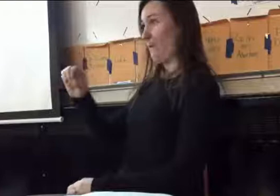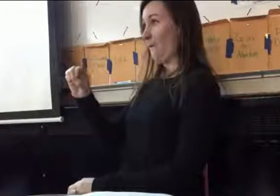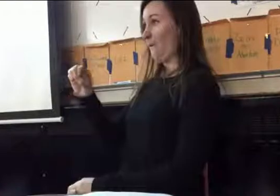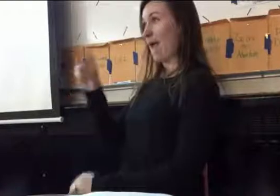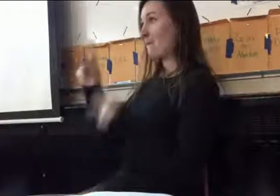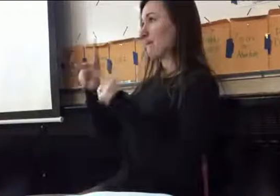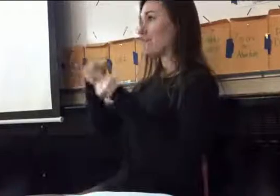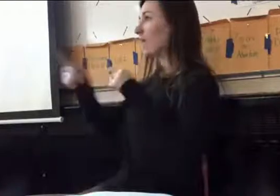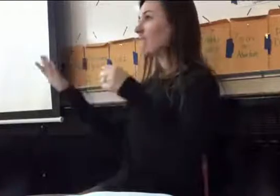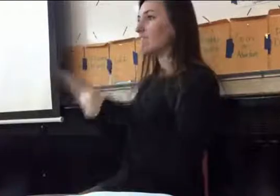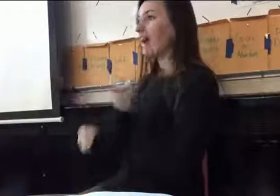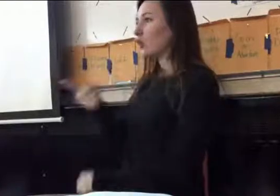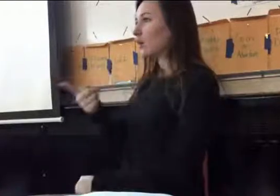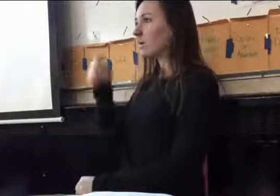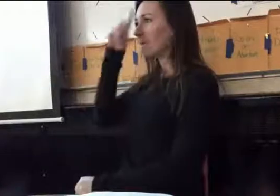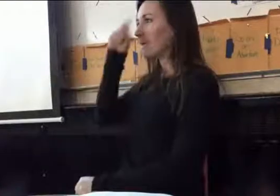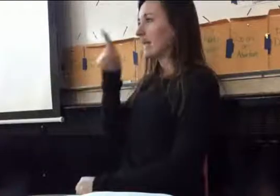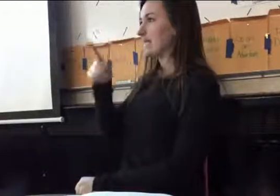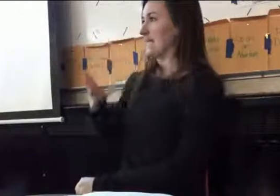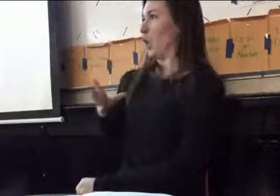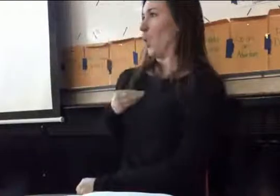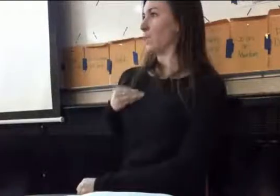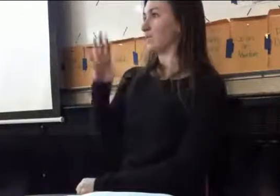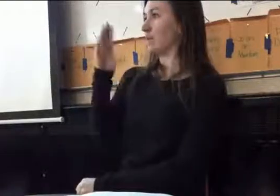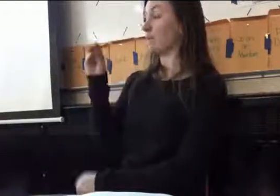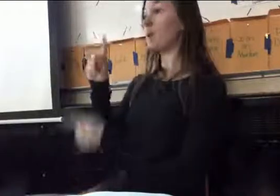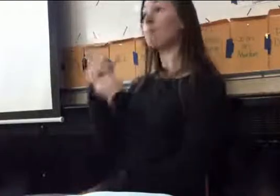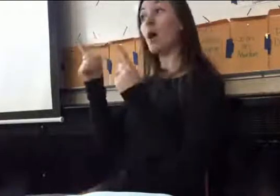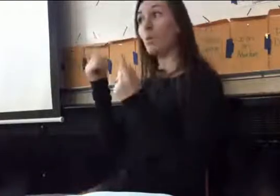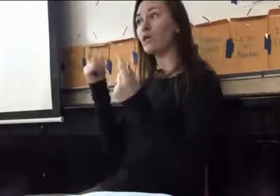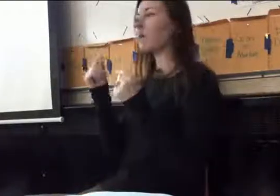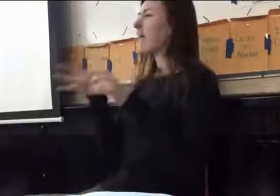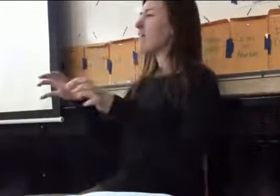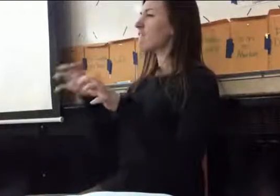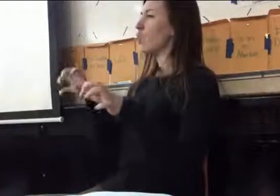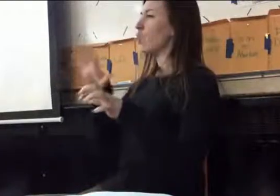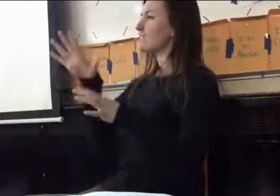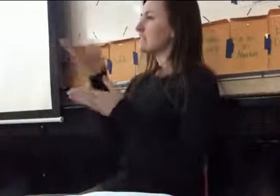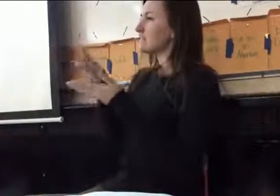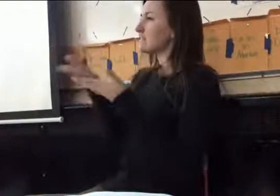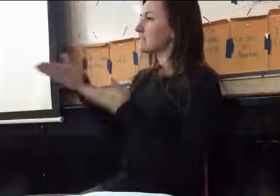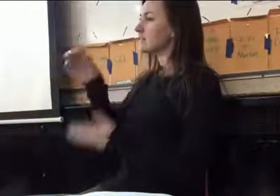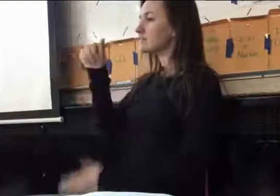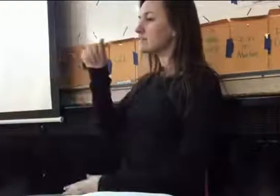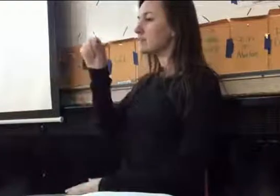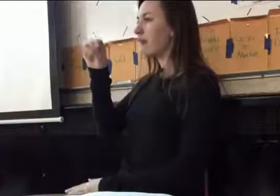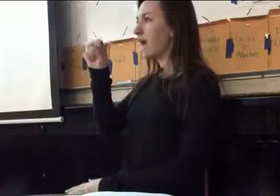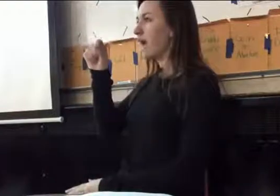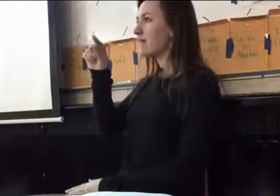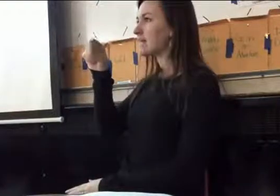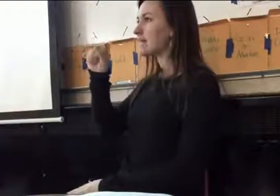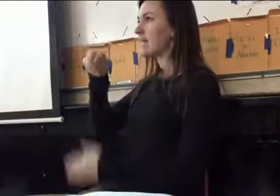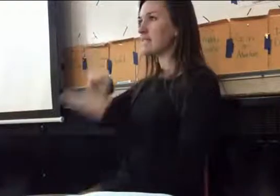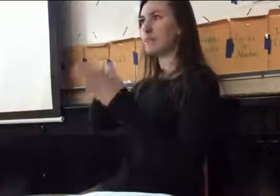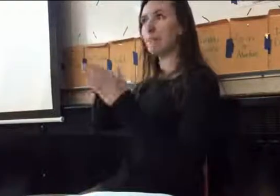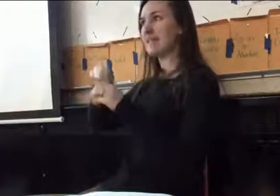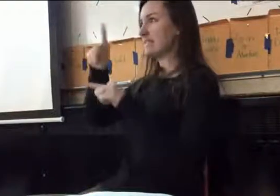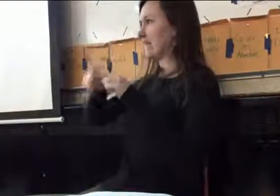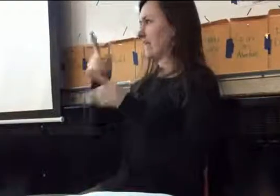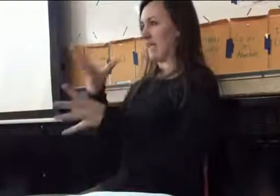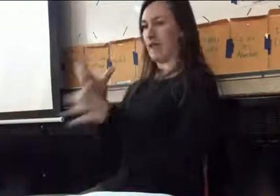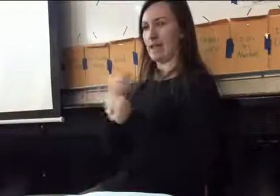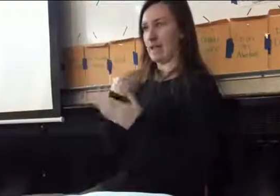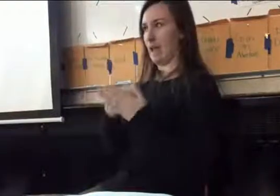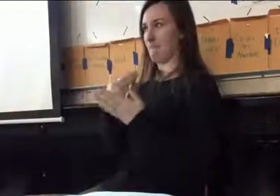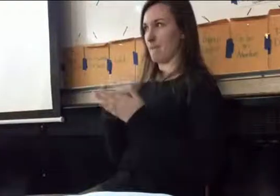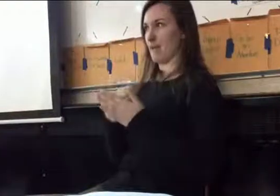owns the company. However, what happened is they froze his assets, which means he doesn't receive any money from the company, and then the advisory board is actually